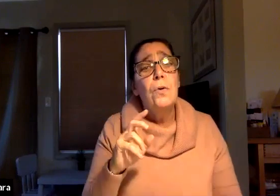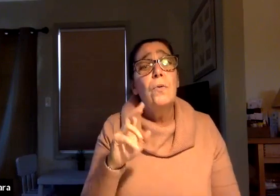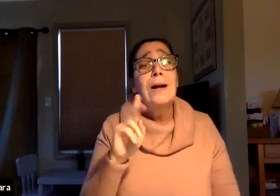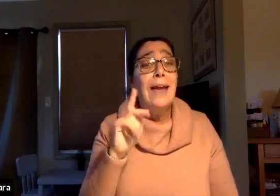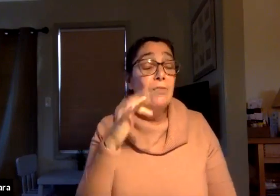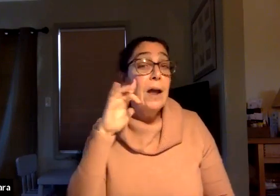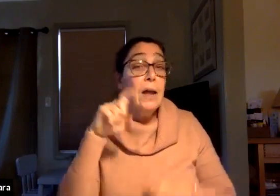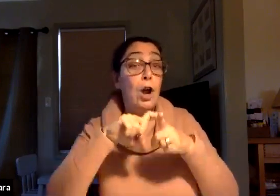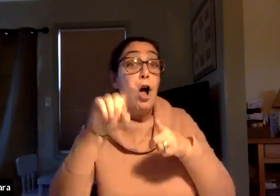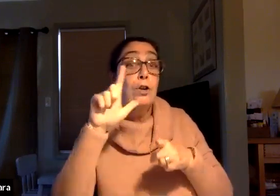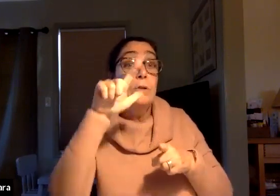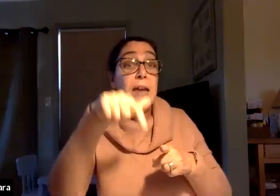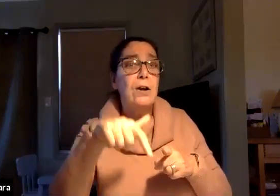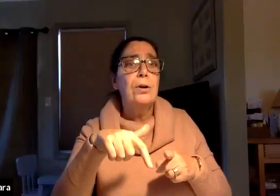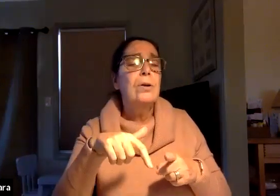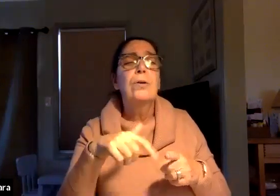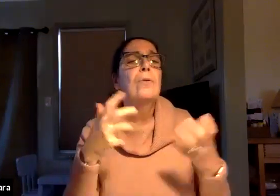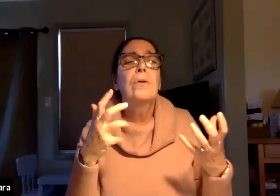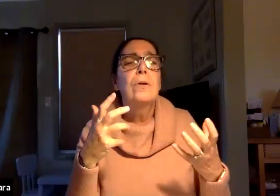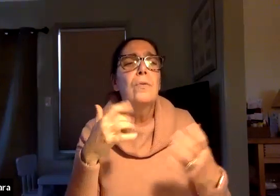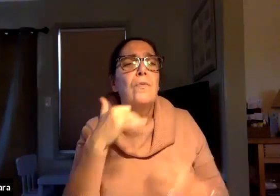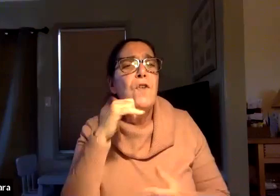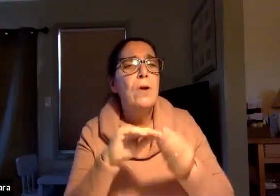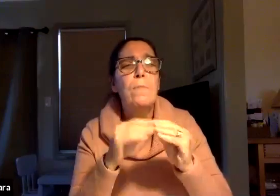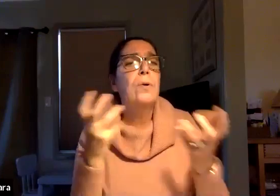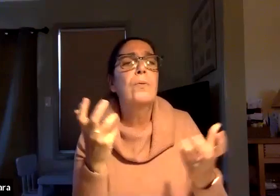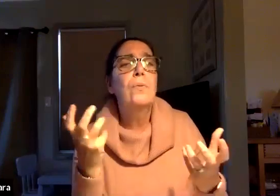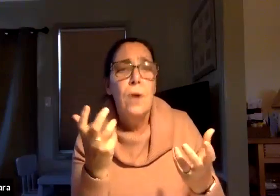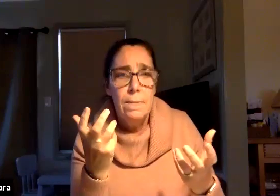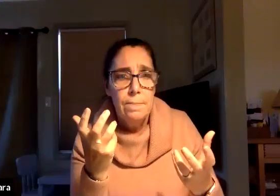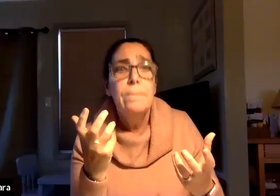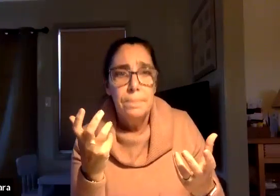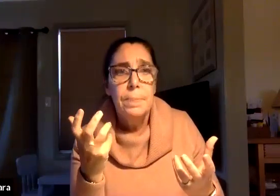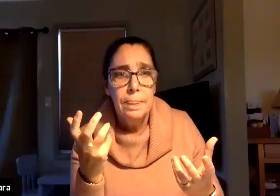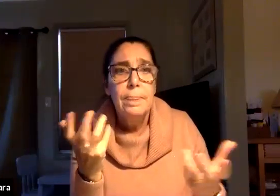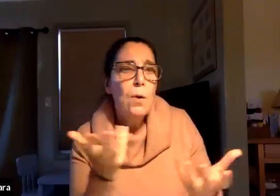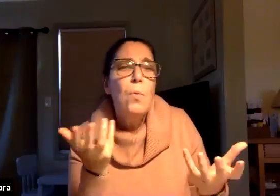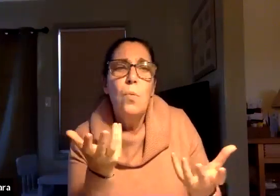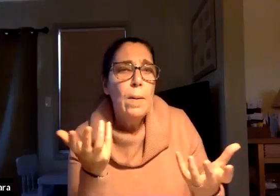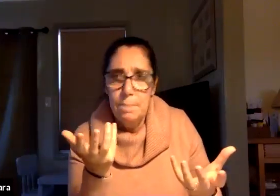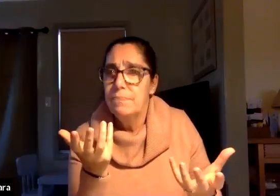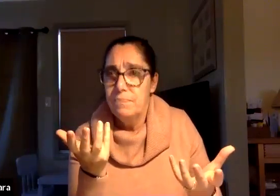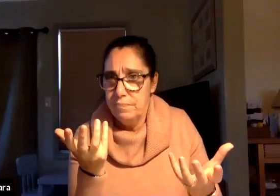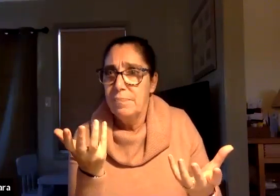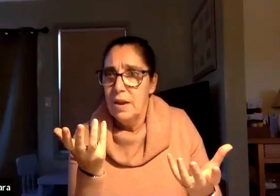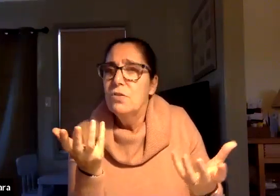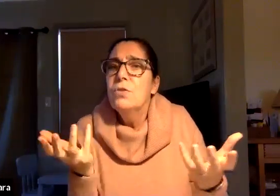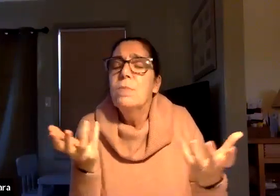So Catherine, I'm going to call you later. Phone number, what? What? So it's almost